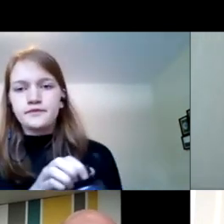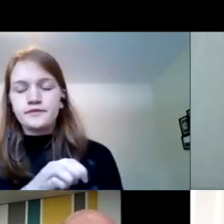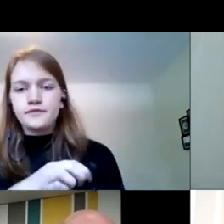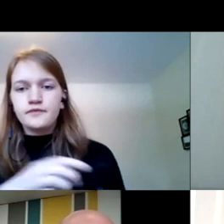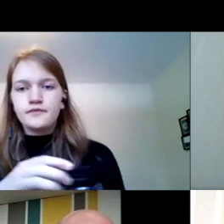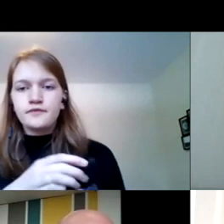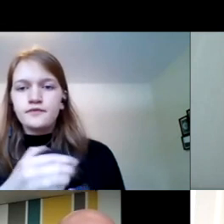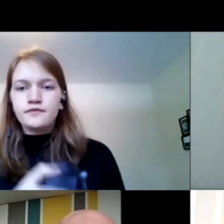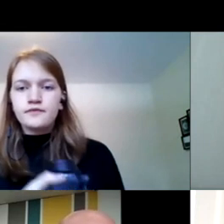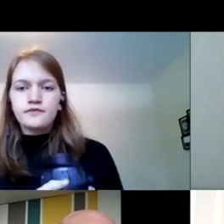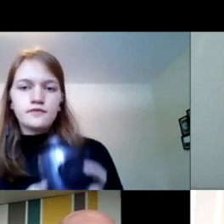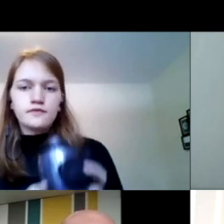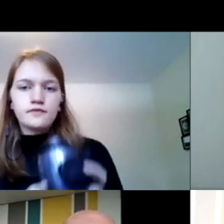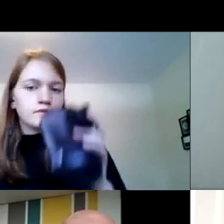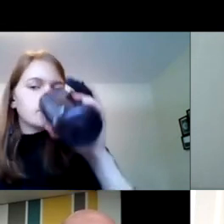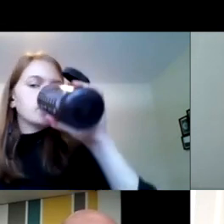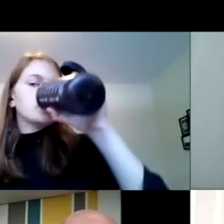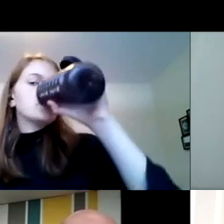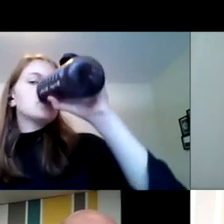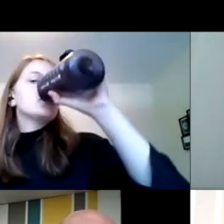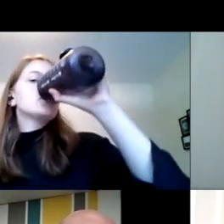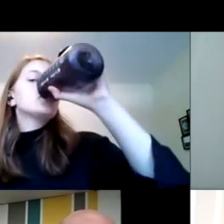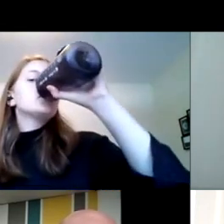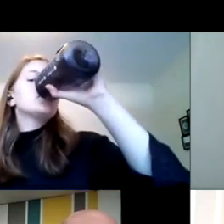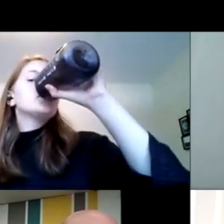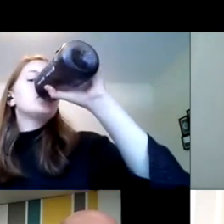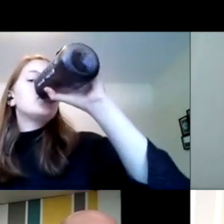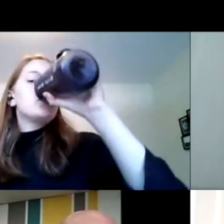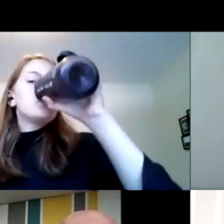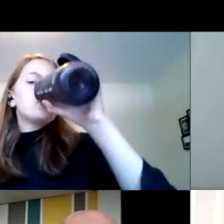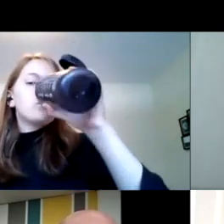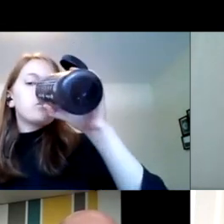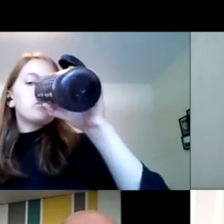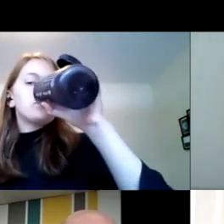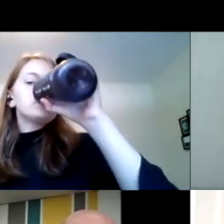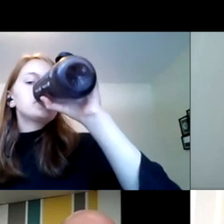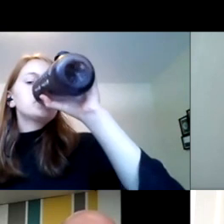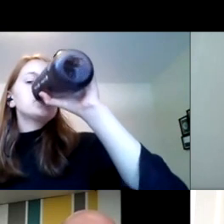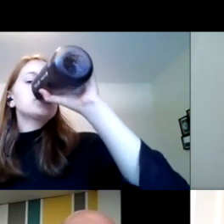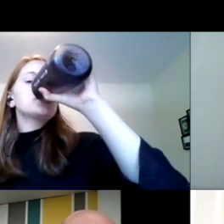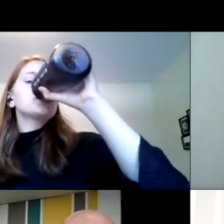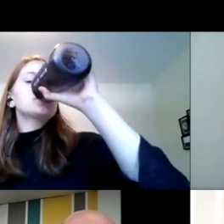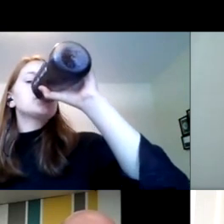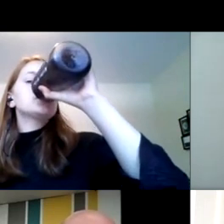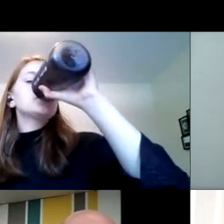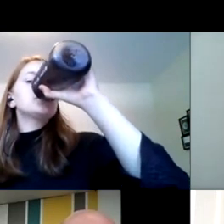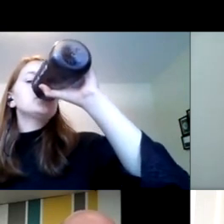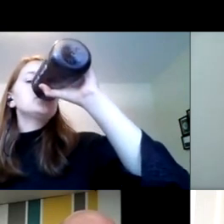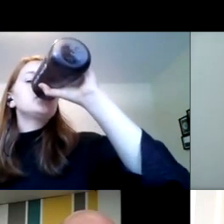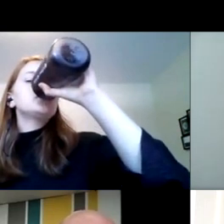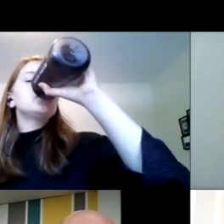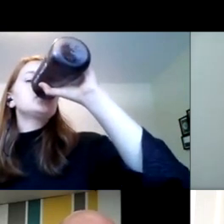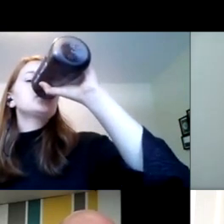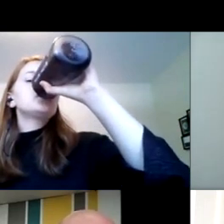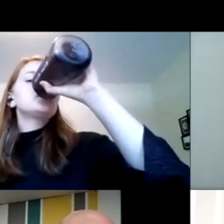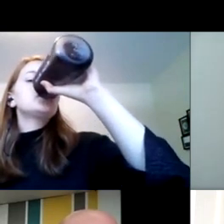reflects Indigenous inclusion and reality, and centering ourselves in that relationship and in that leadership